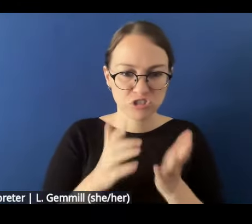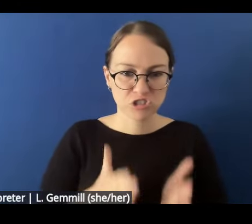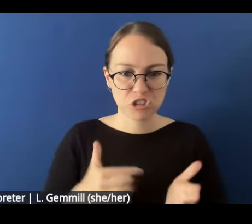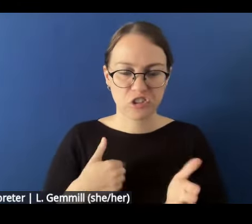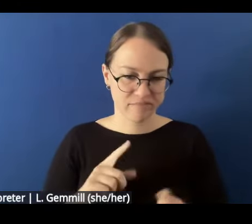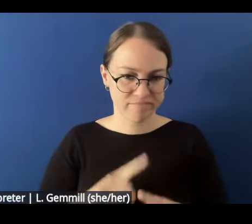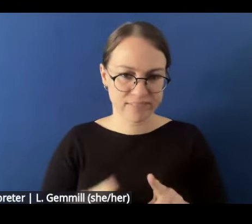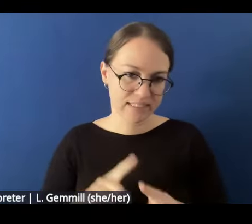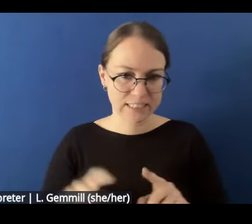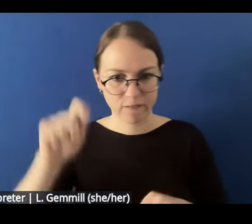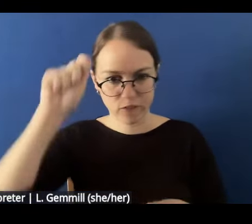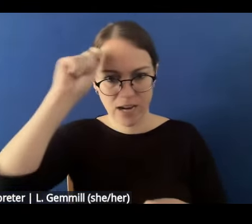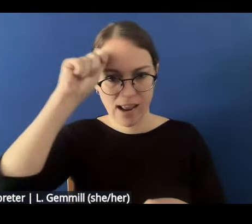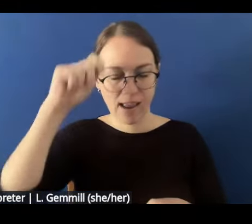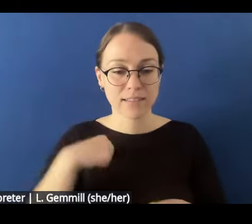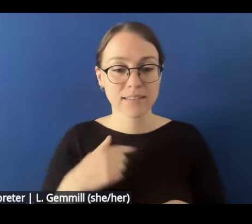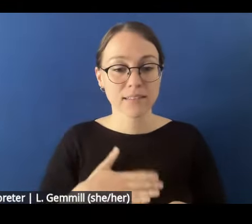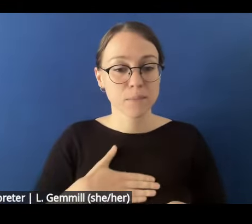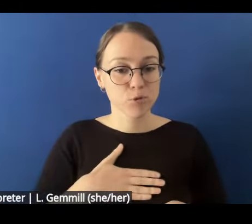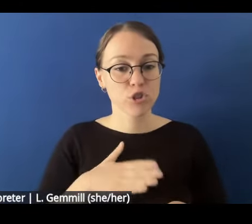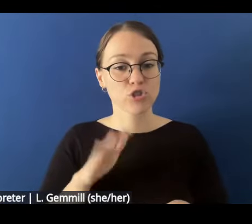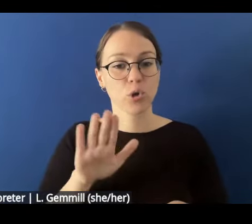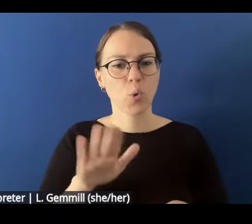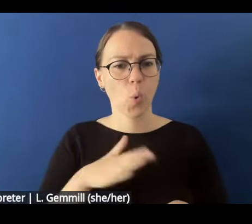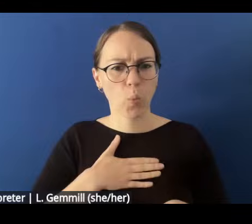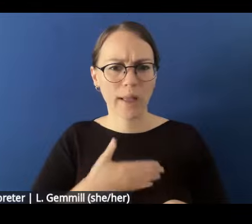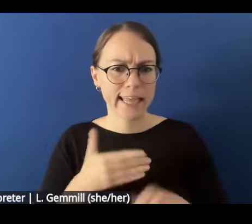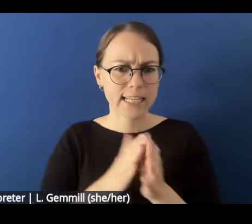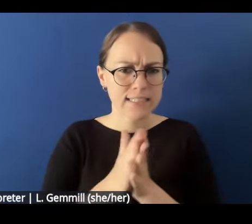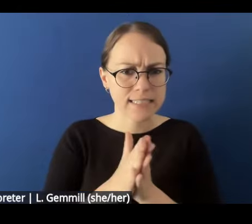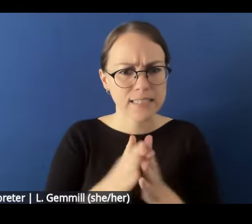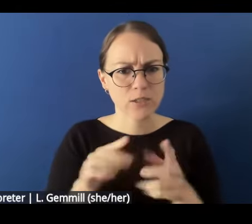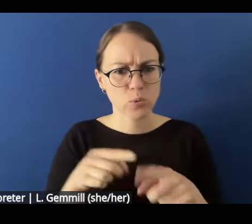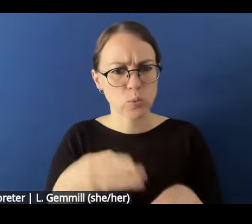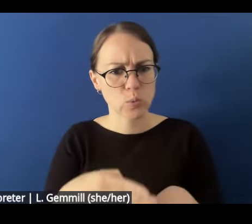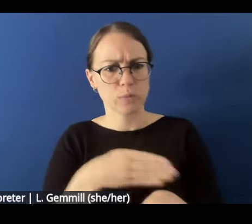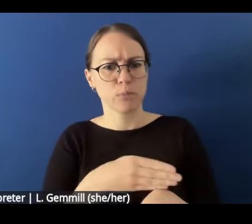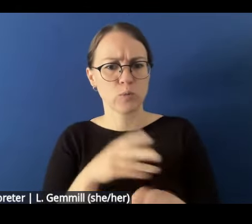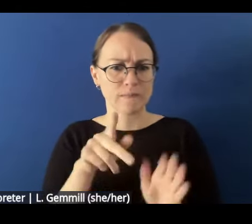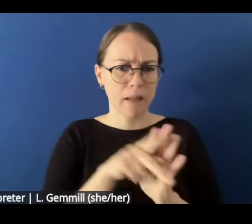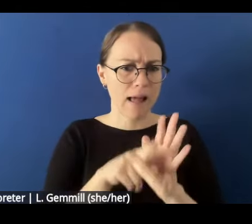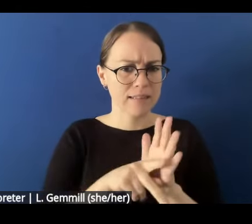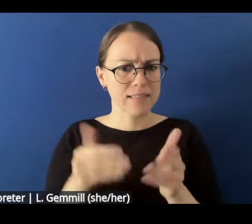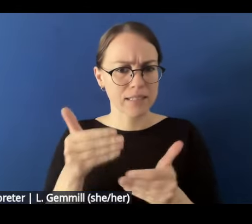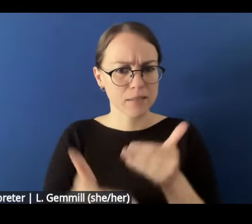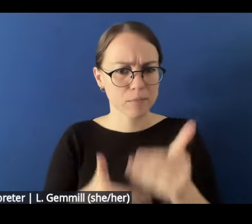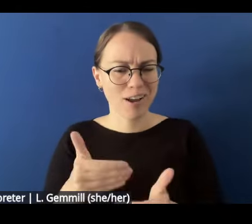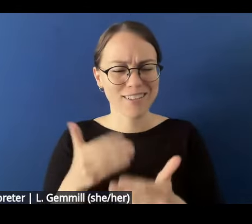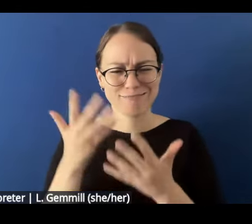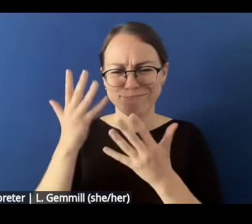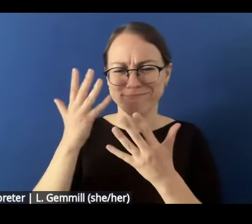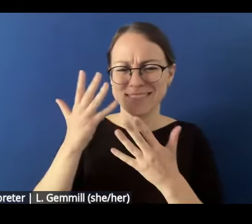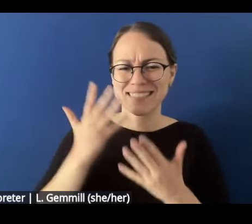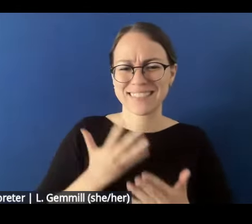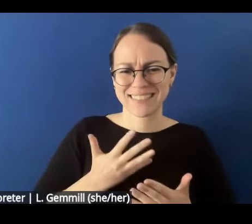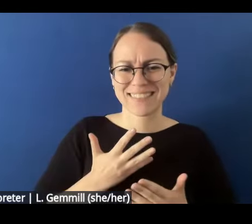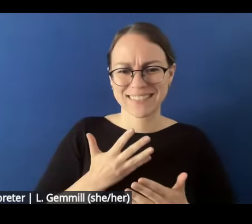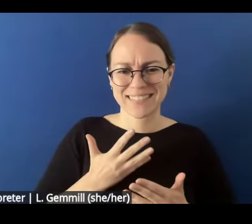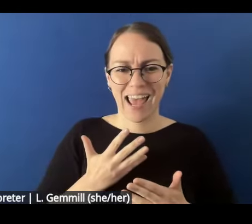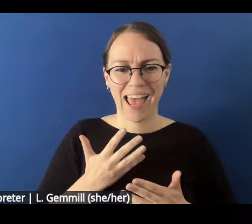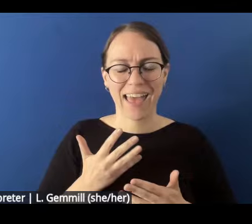willingness to continually improve its procedures and process. It's unfortunate that a great piece of reform legislation that we all worked